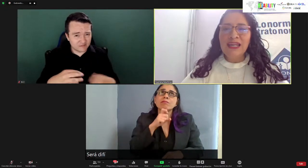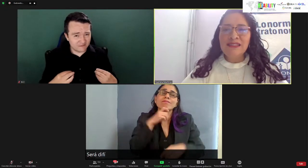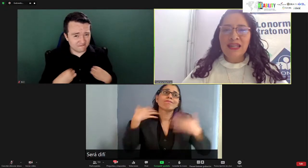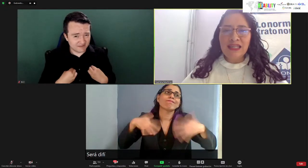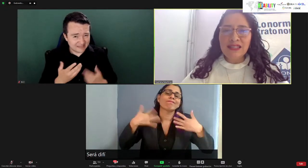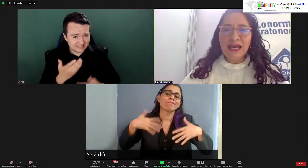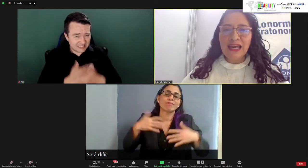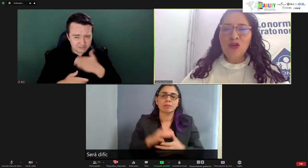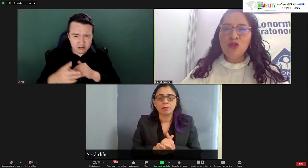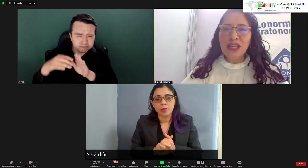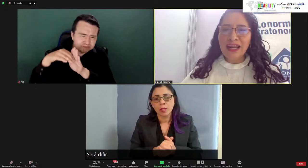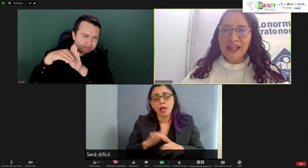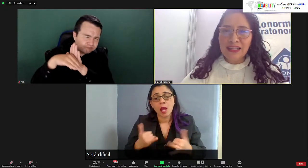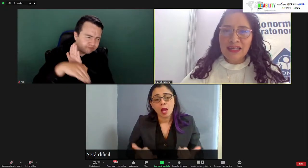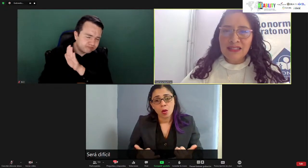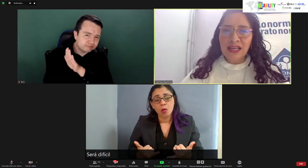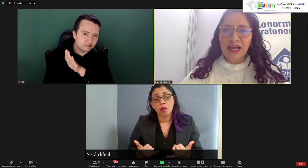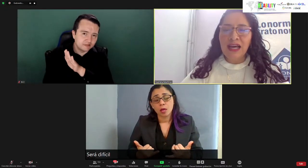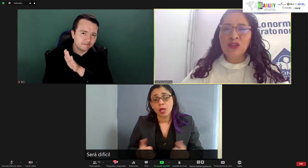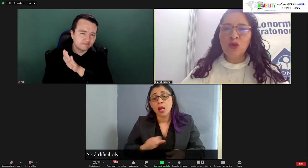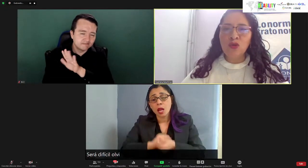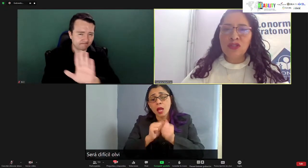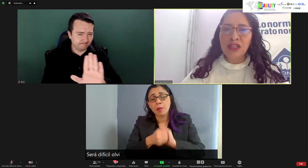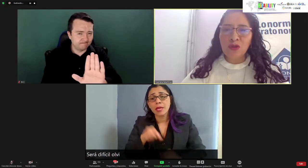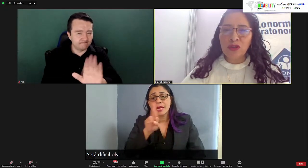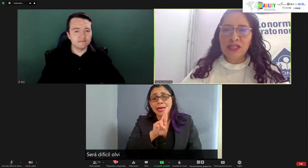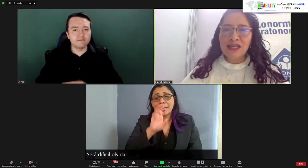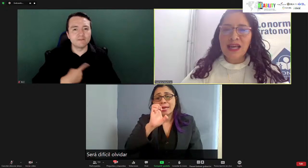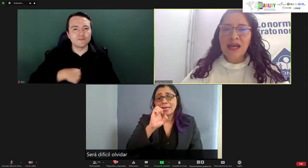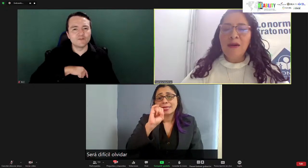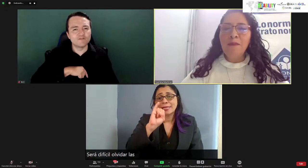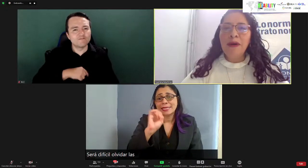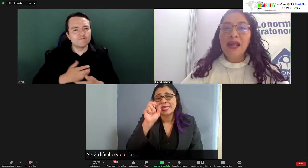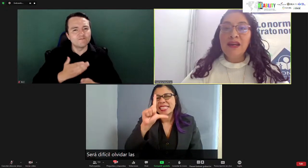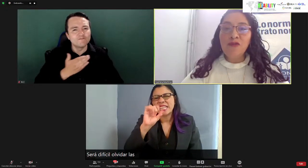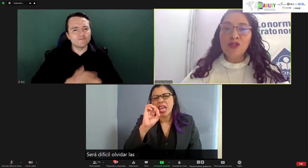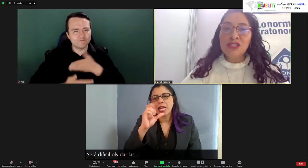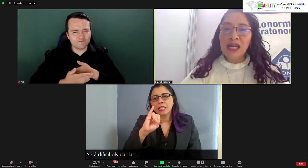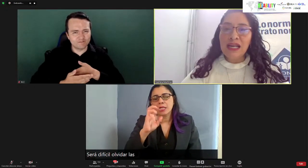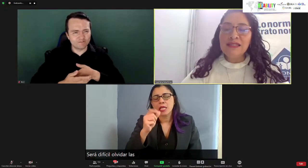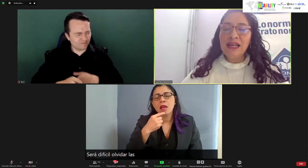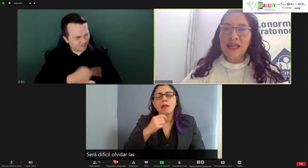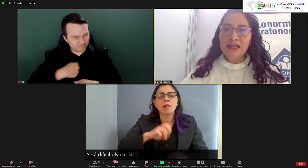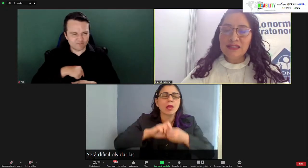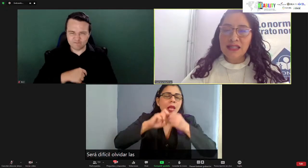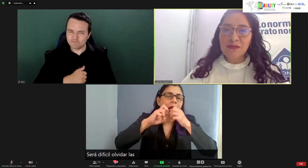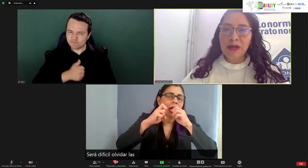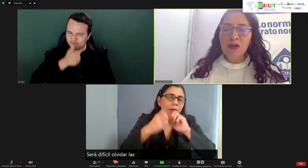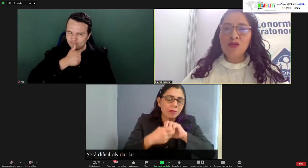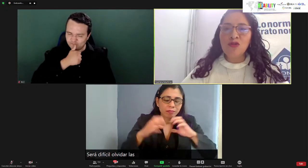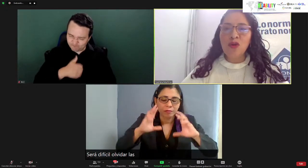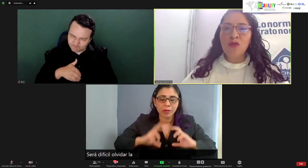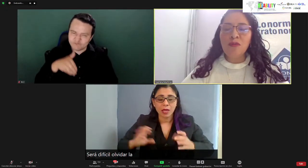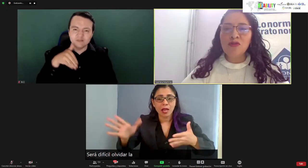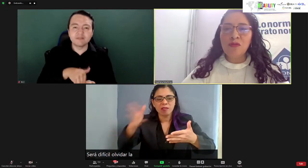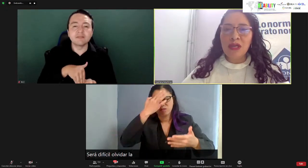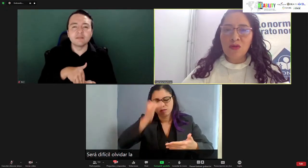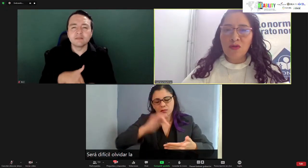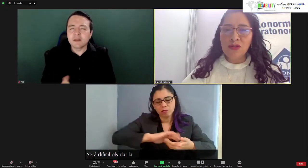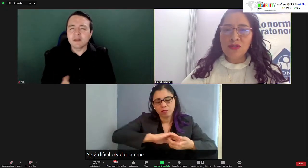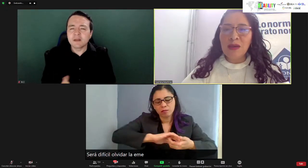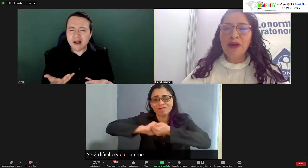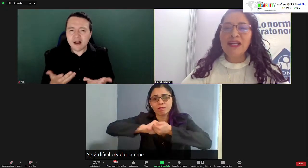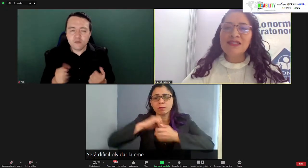were impacted now let's take the resilience that characterizes all of us to strengthen